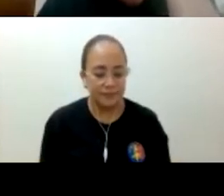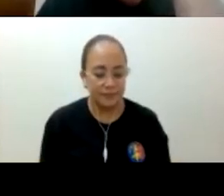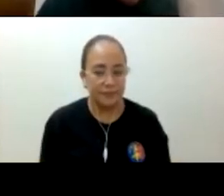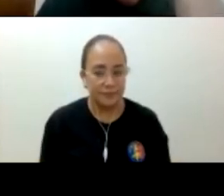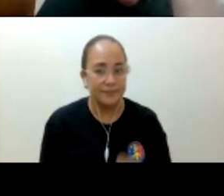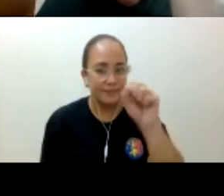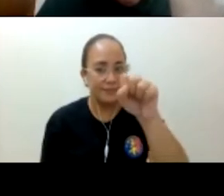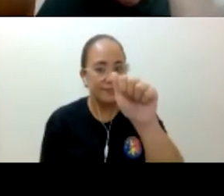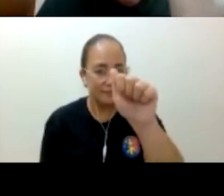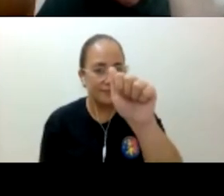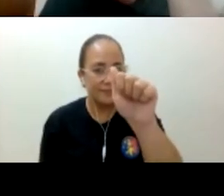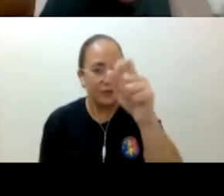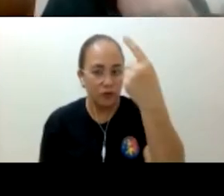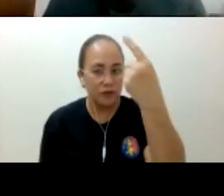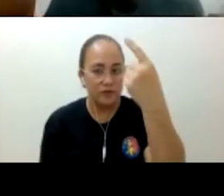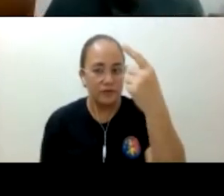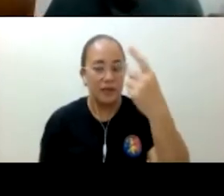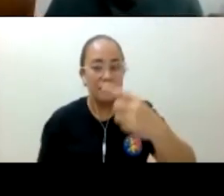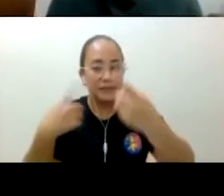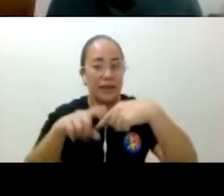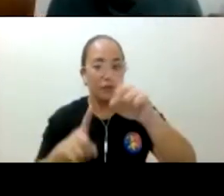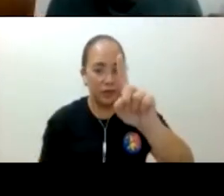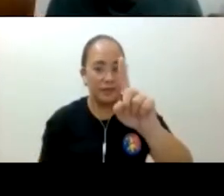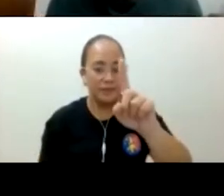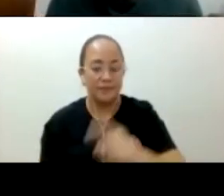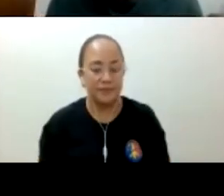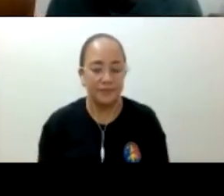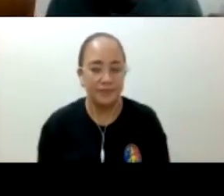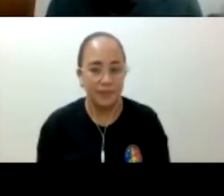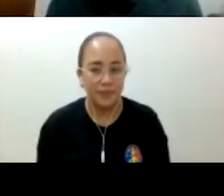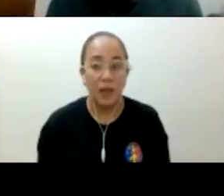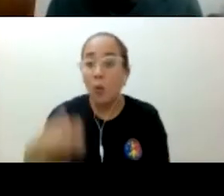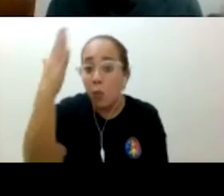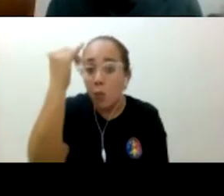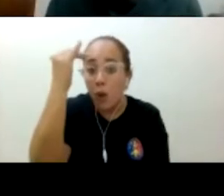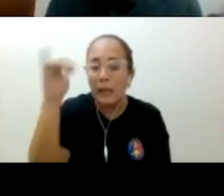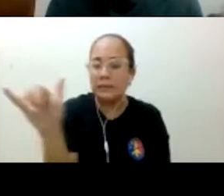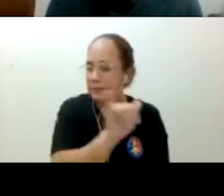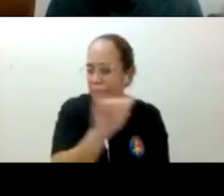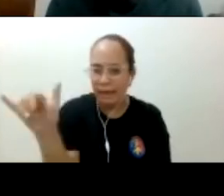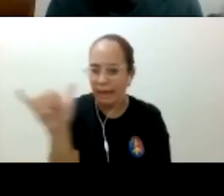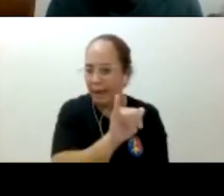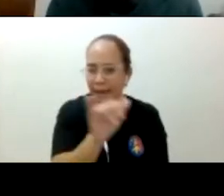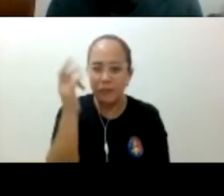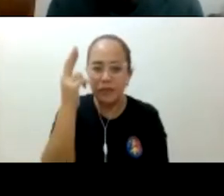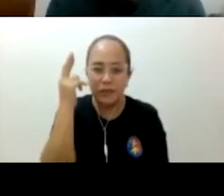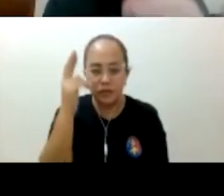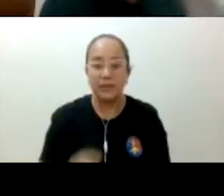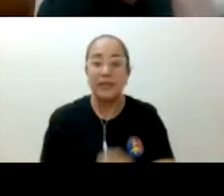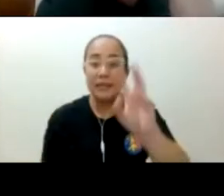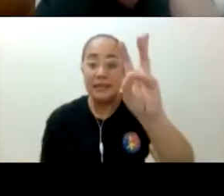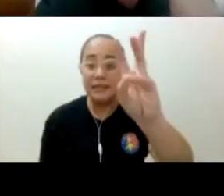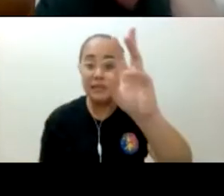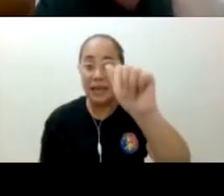first. Yes, okay. And because of the same reason. So 6A,